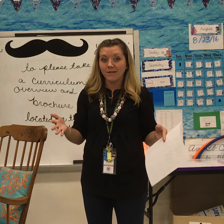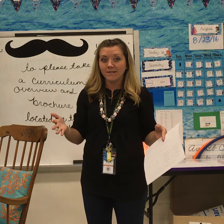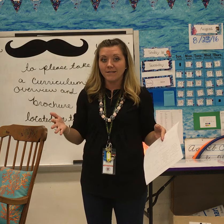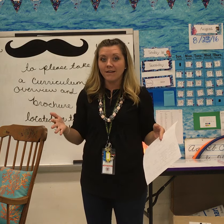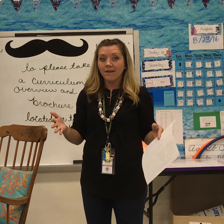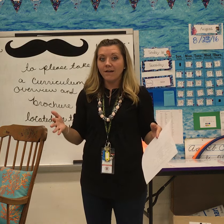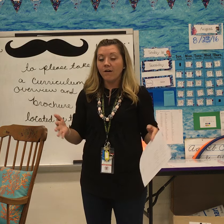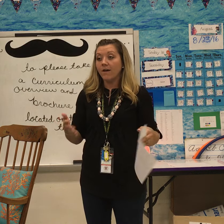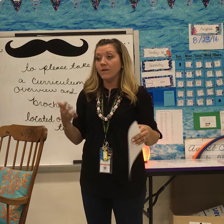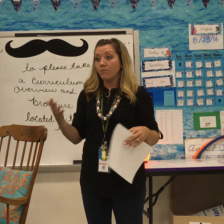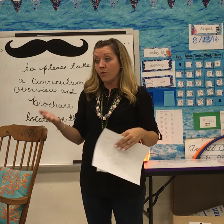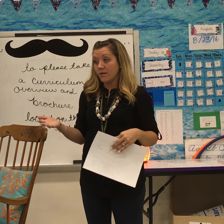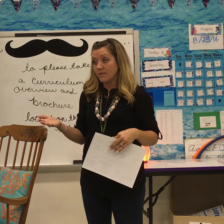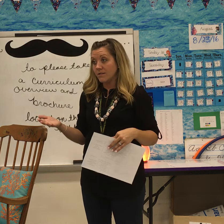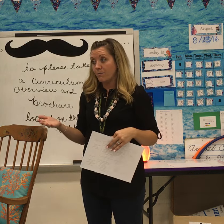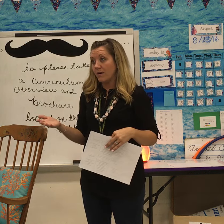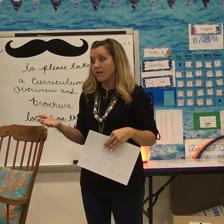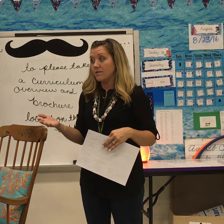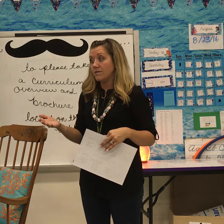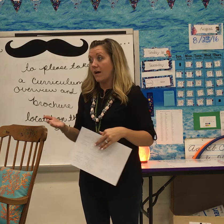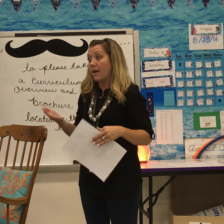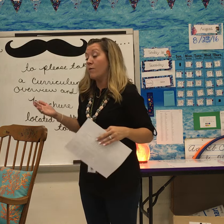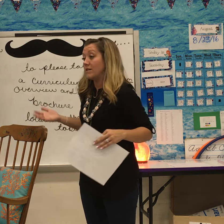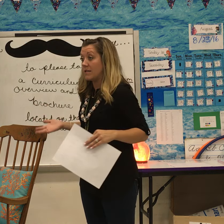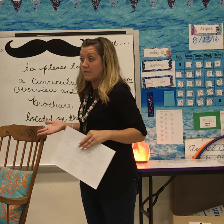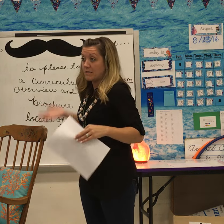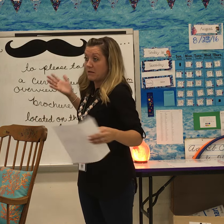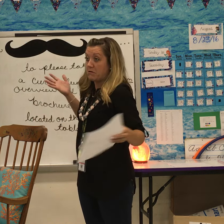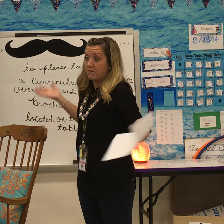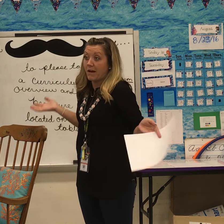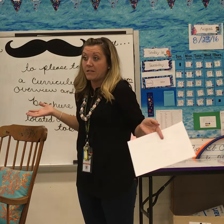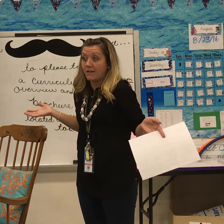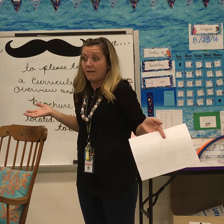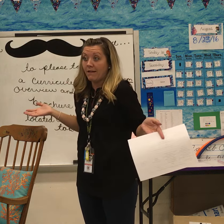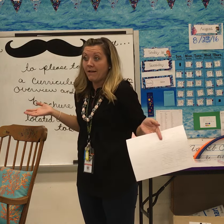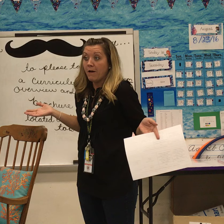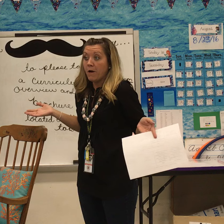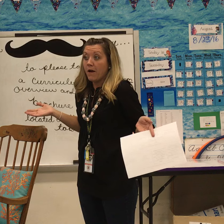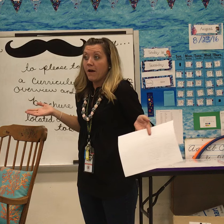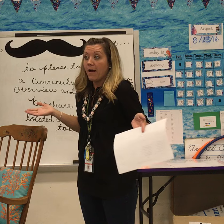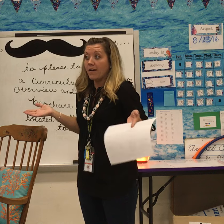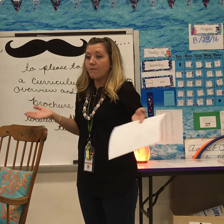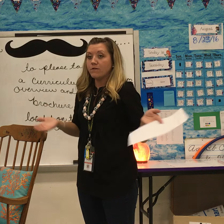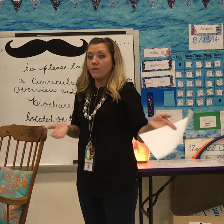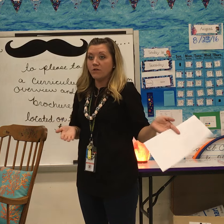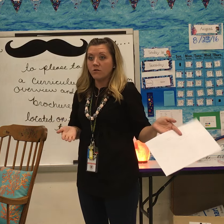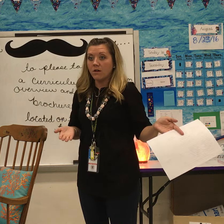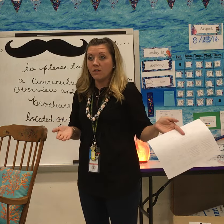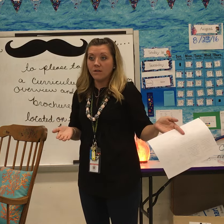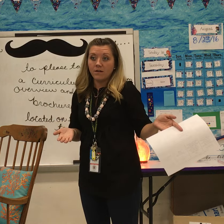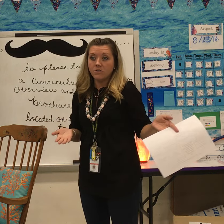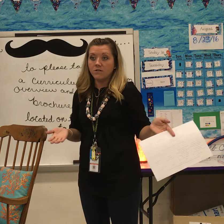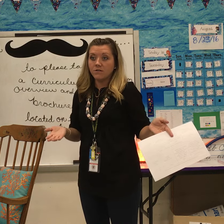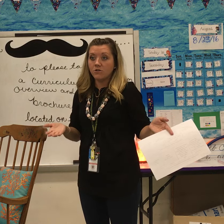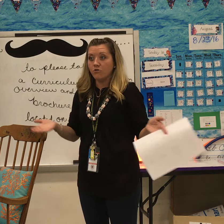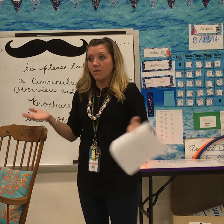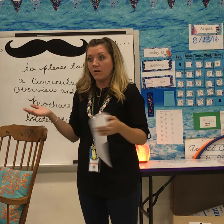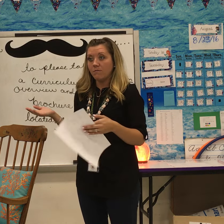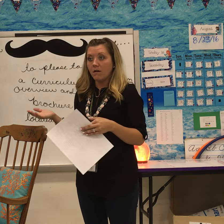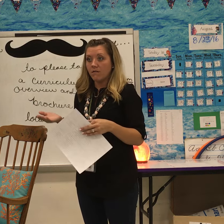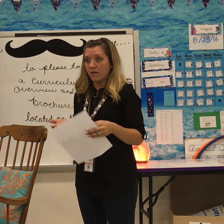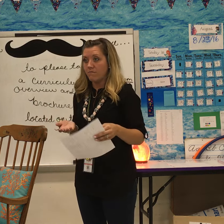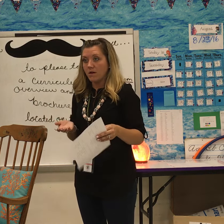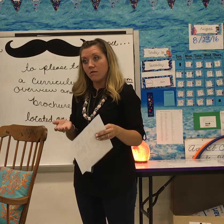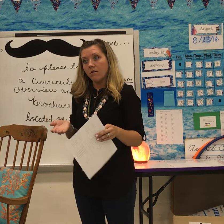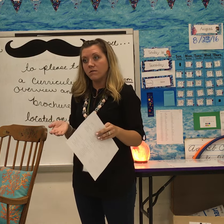my students on the importance, because I don't want tears either direction. And if it's frustrating, then just shoot